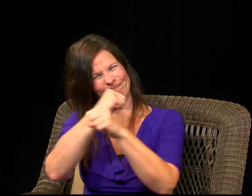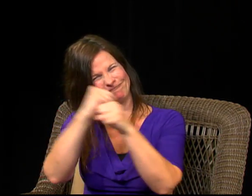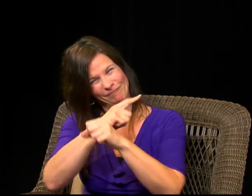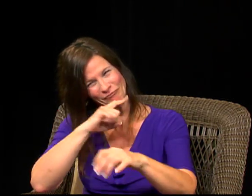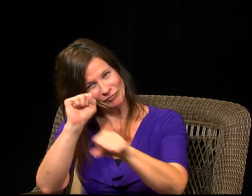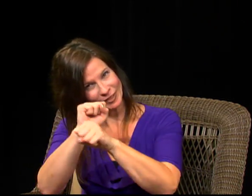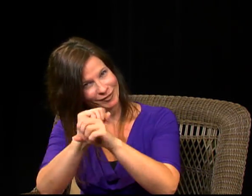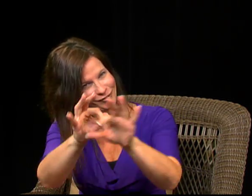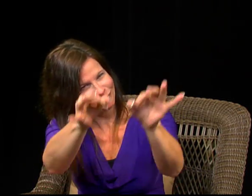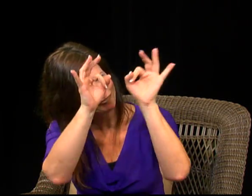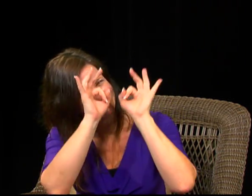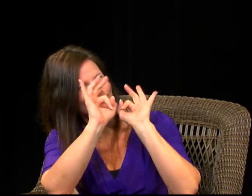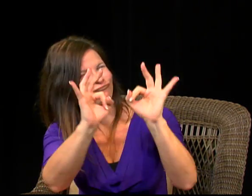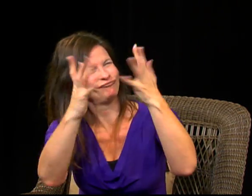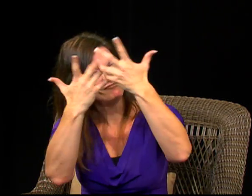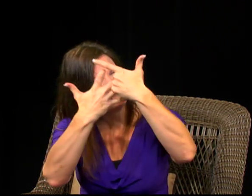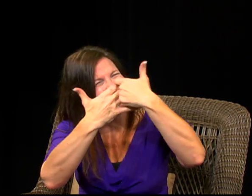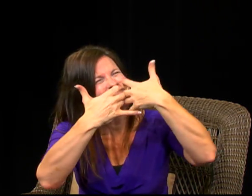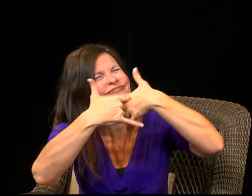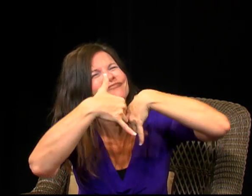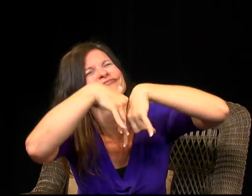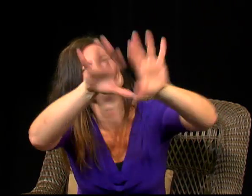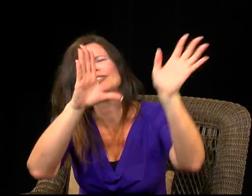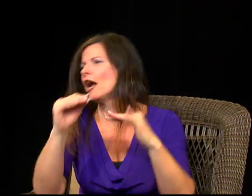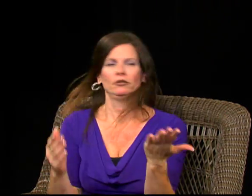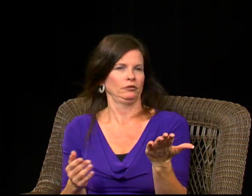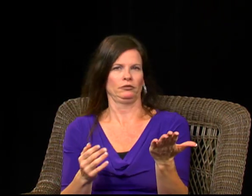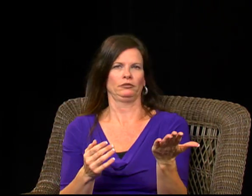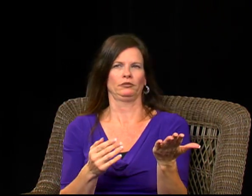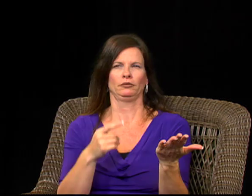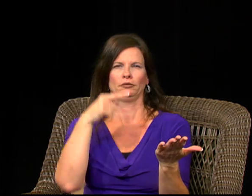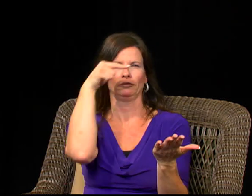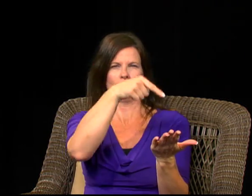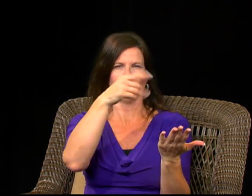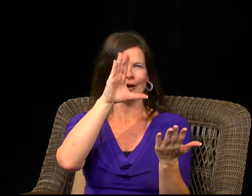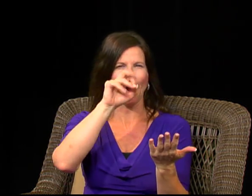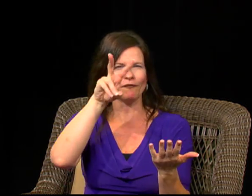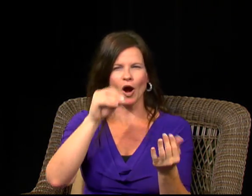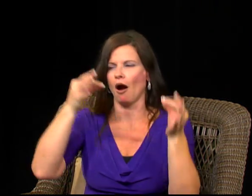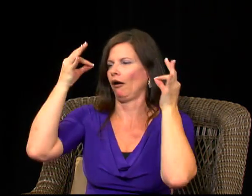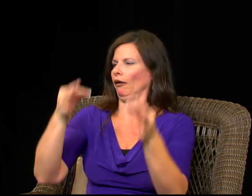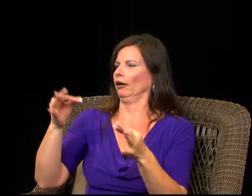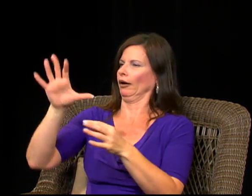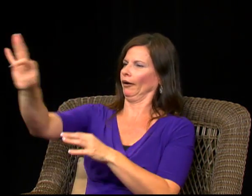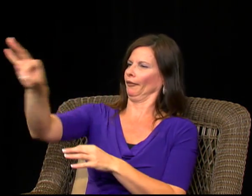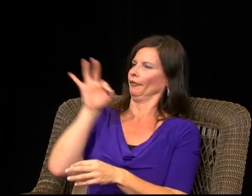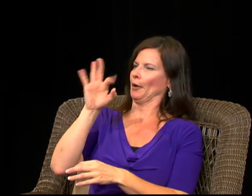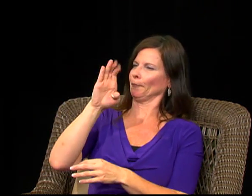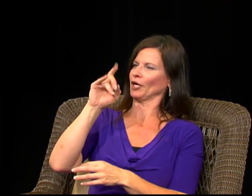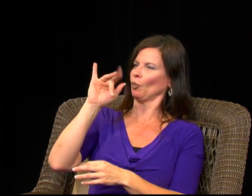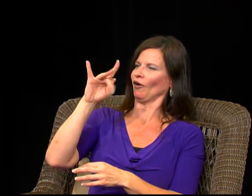is, what kind of perpetuates that. So after all this work we've